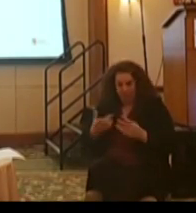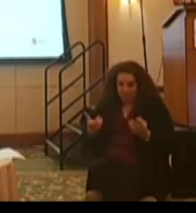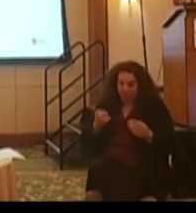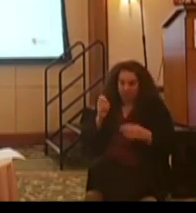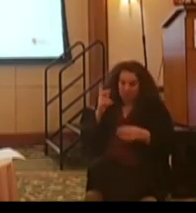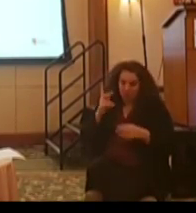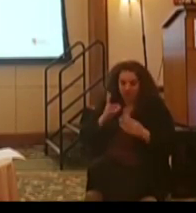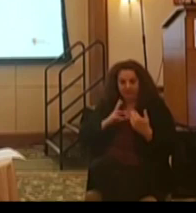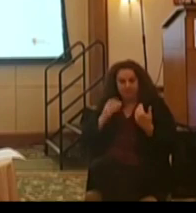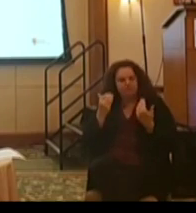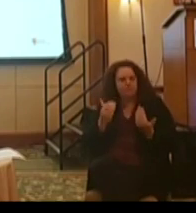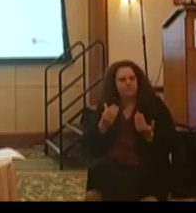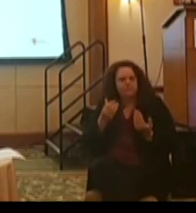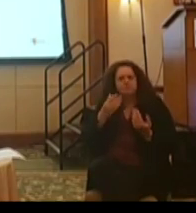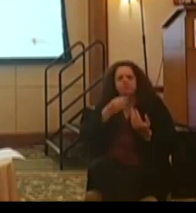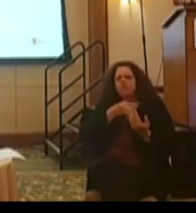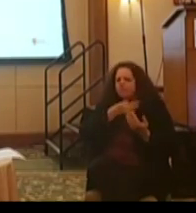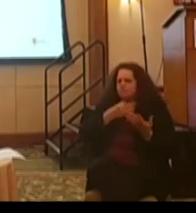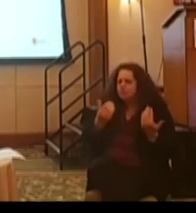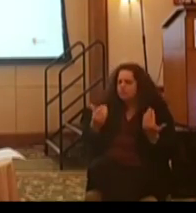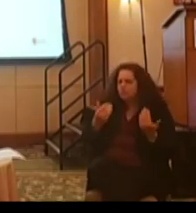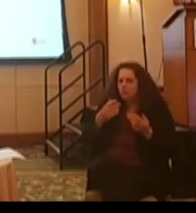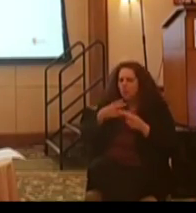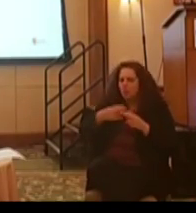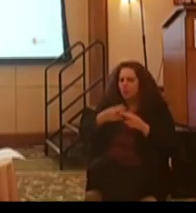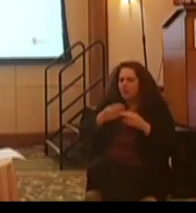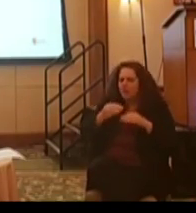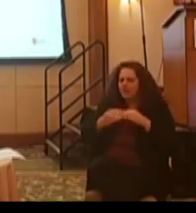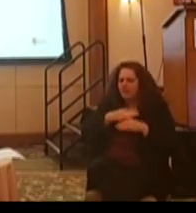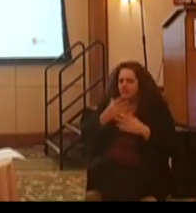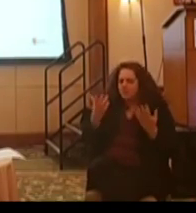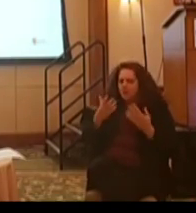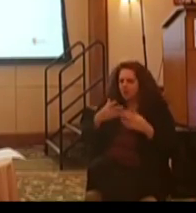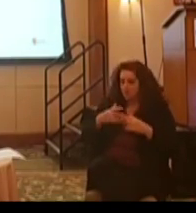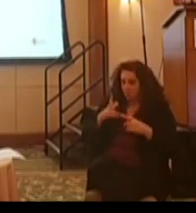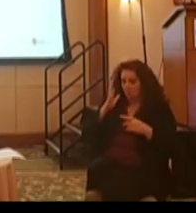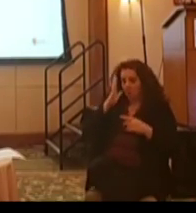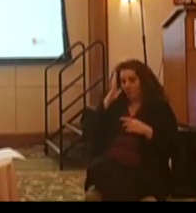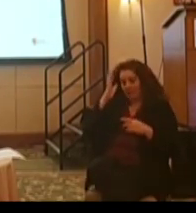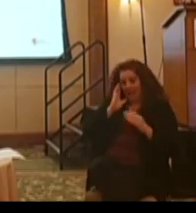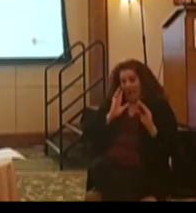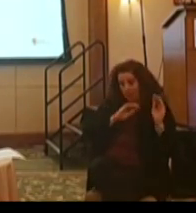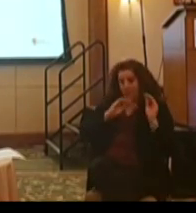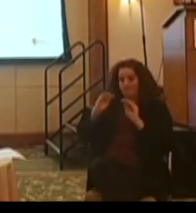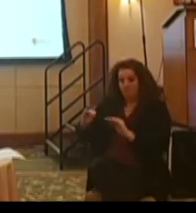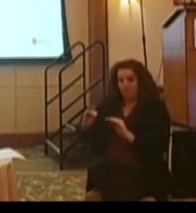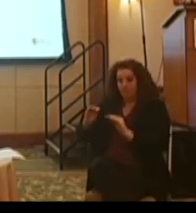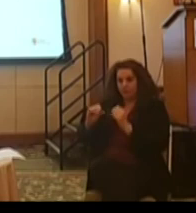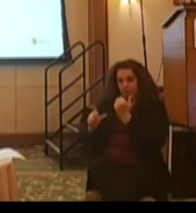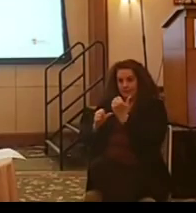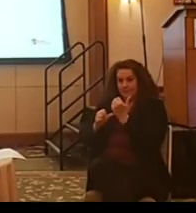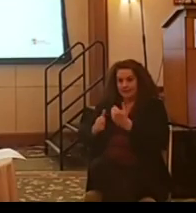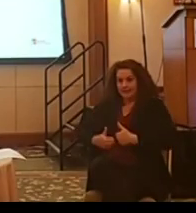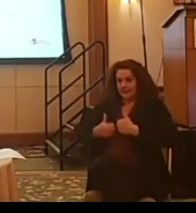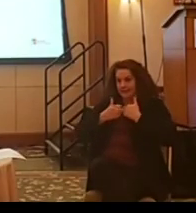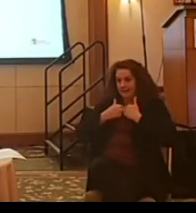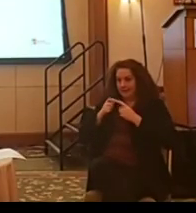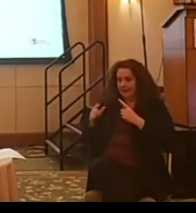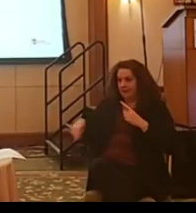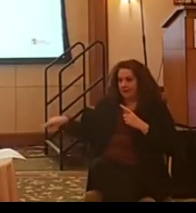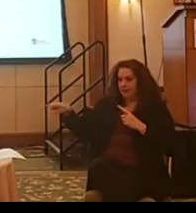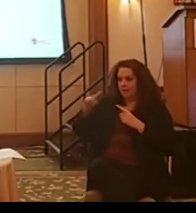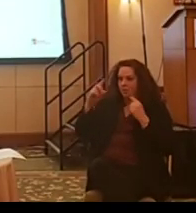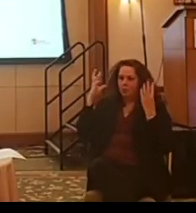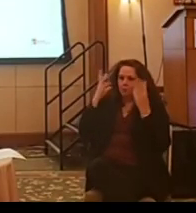so what about weight effects? And the patient said, well, I'm about to move into this assisted living facility, and there's all sorts of beautiful